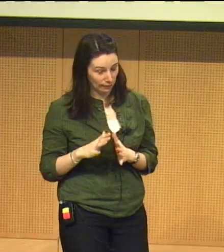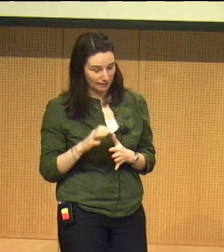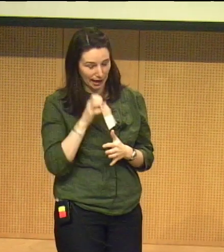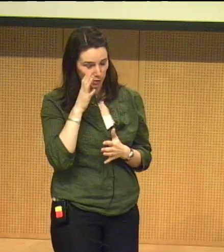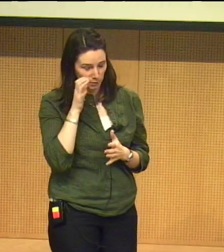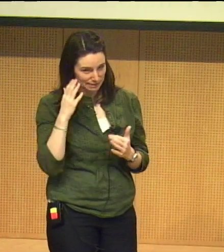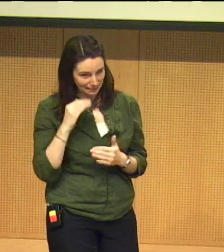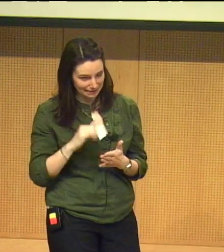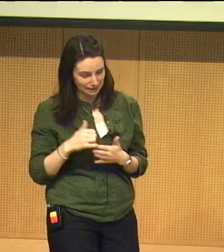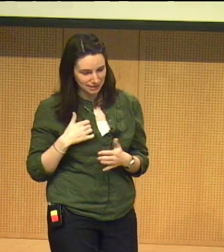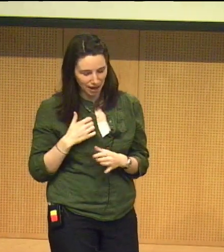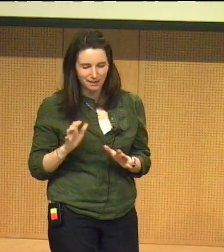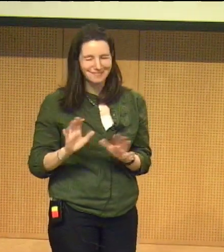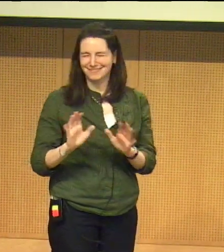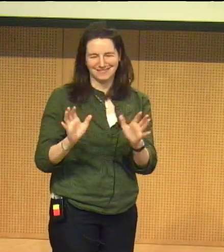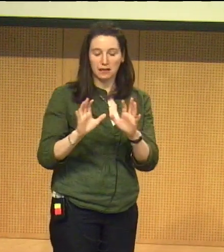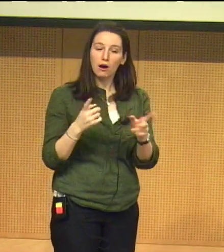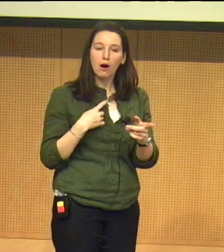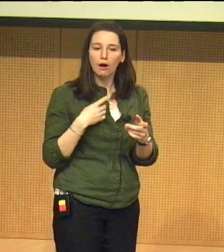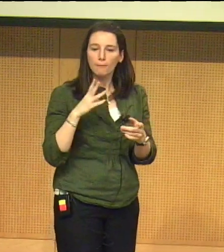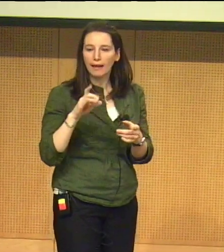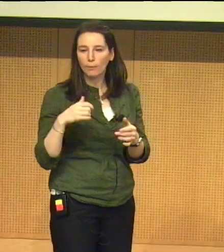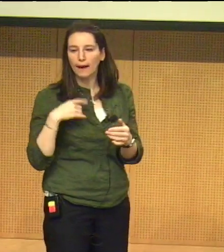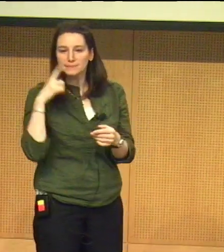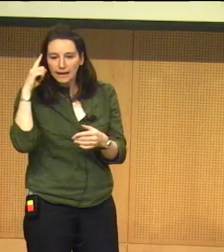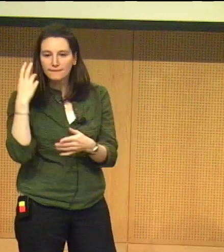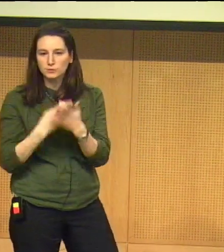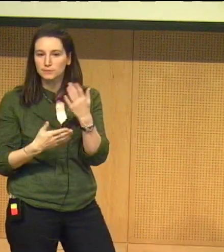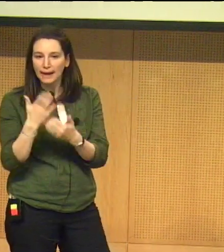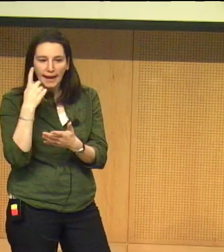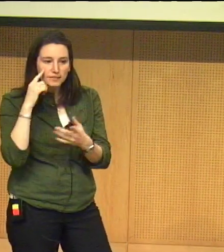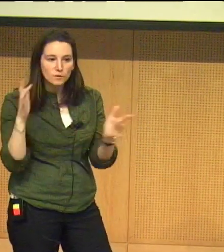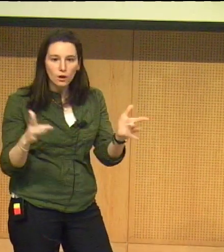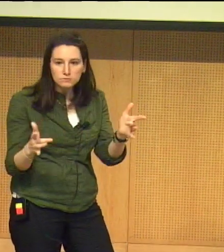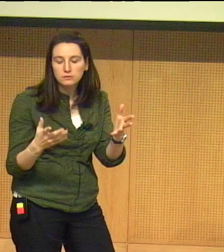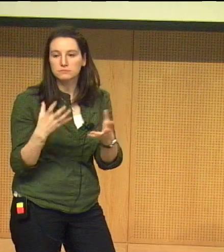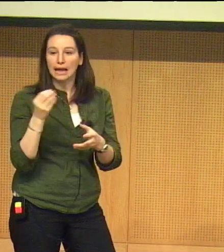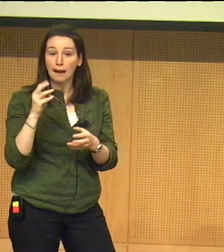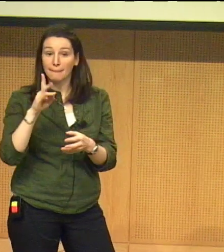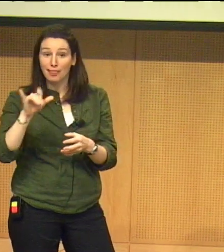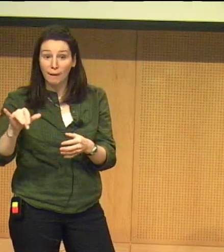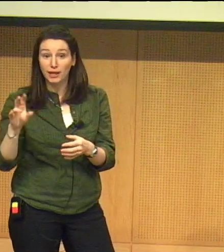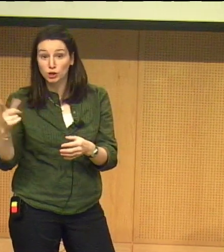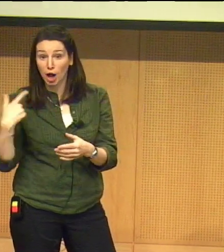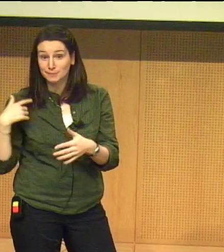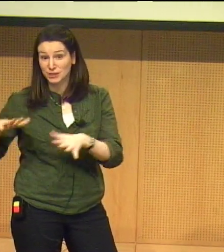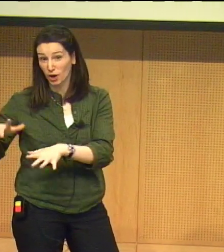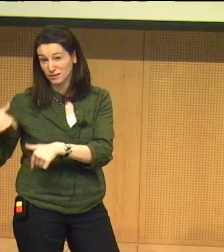deaf and I'm so sorry and I know you didn't expect it, and well, gee, as opposed to, okay, so I'm deaf, so this is how it's going to